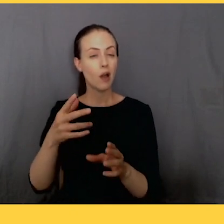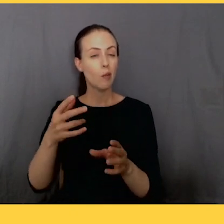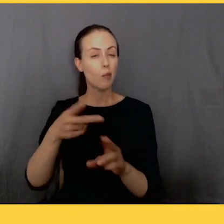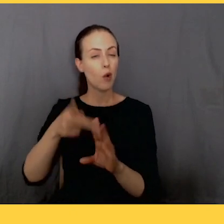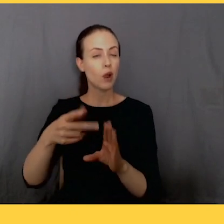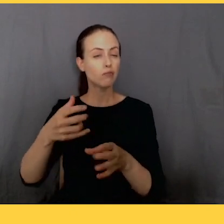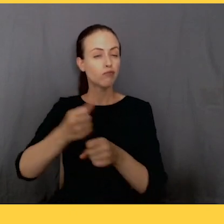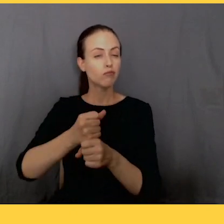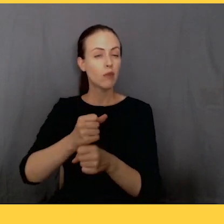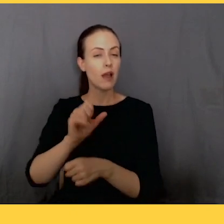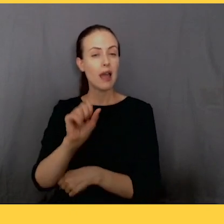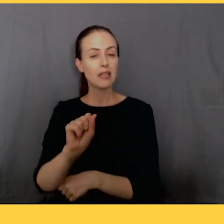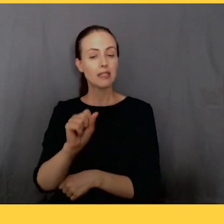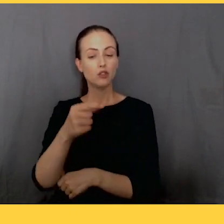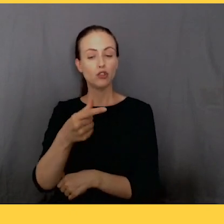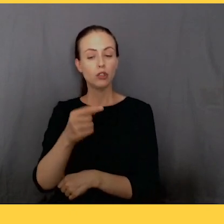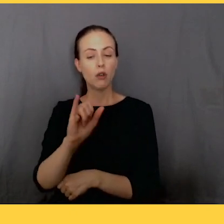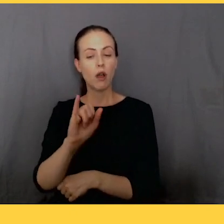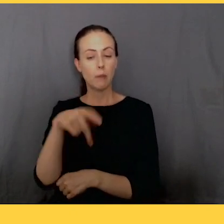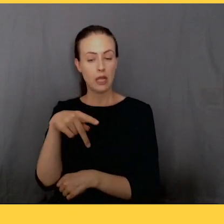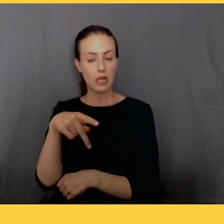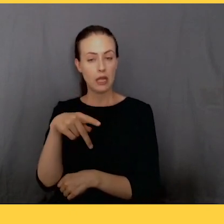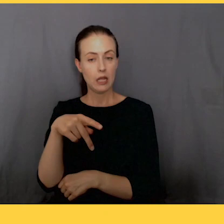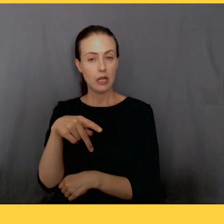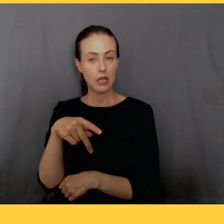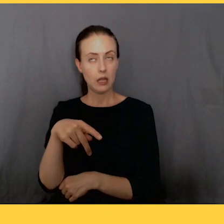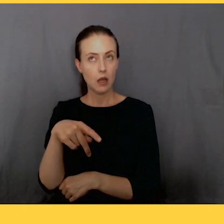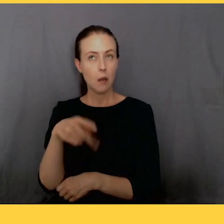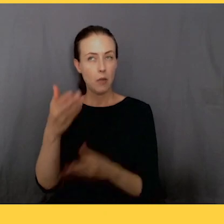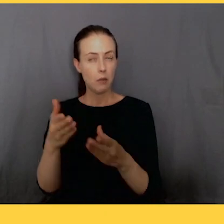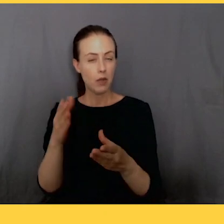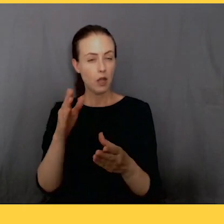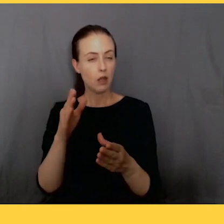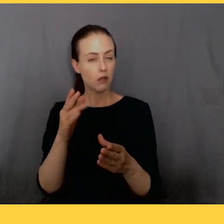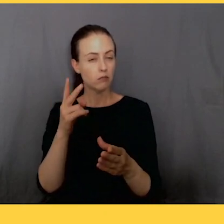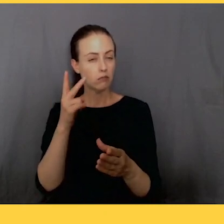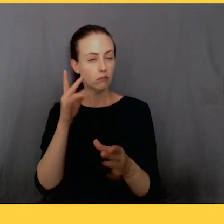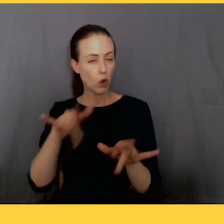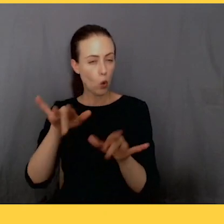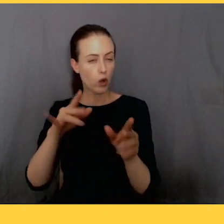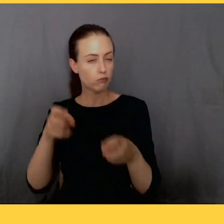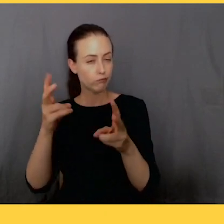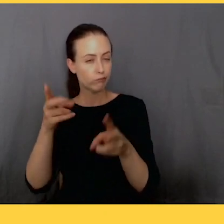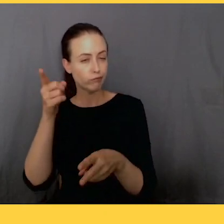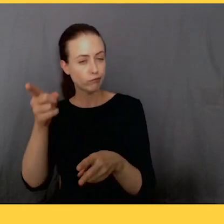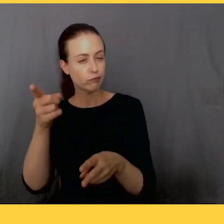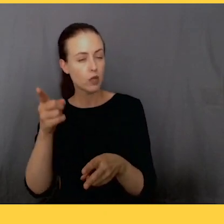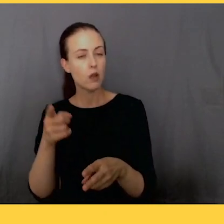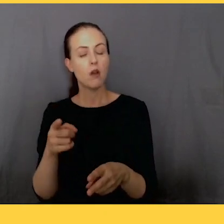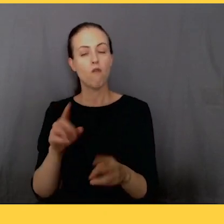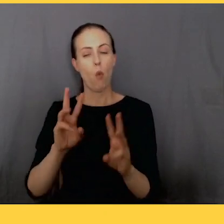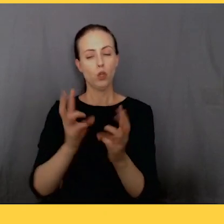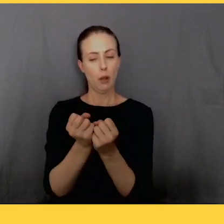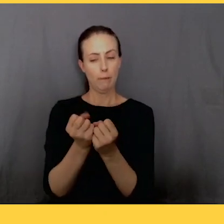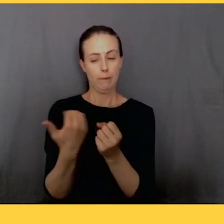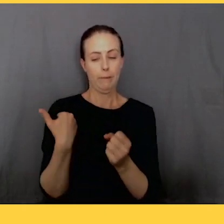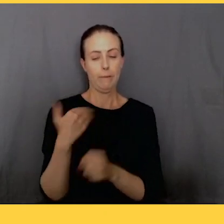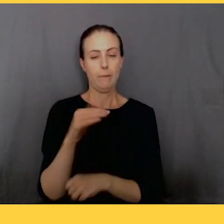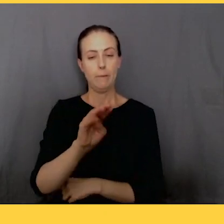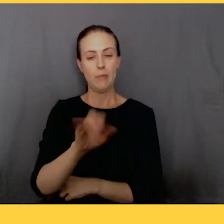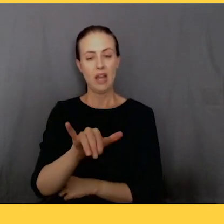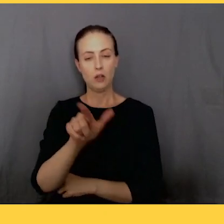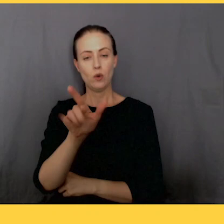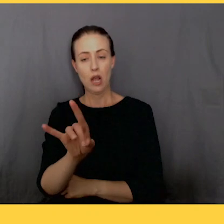it's not up there yet, there should be a recording of the workshop that we had on May 28th. And that